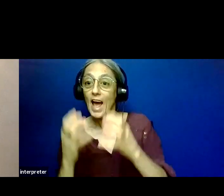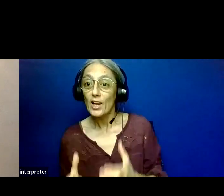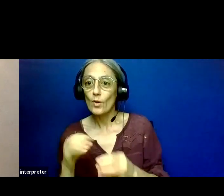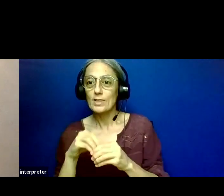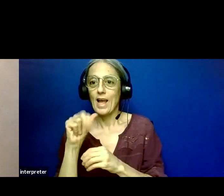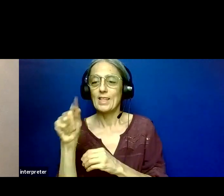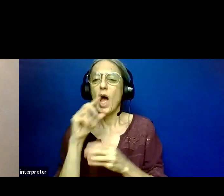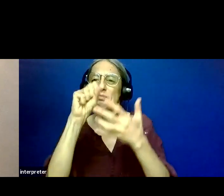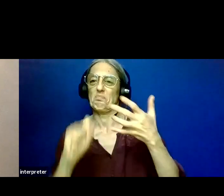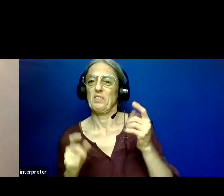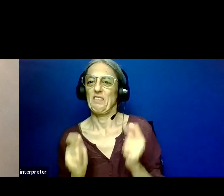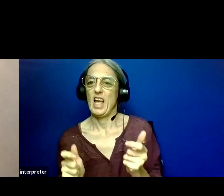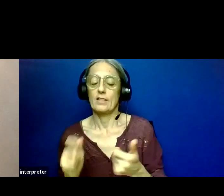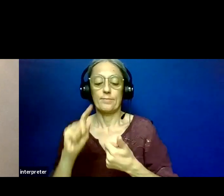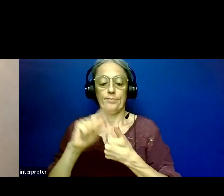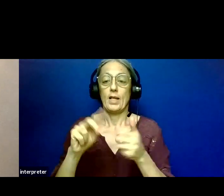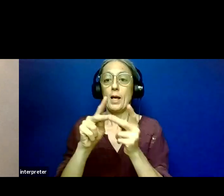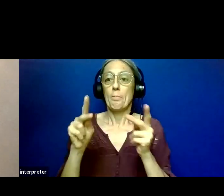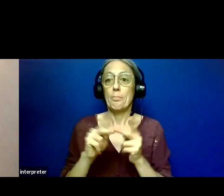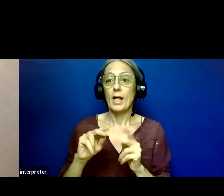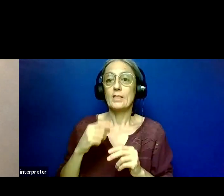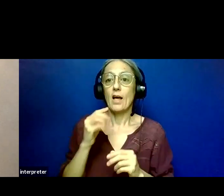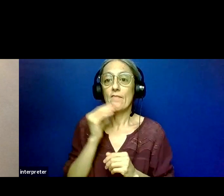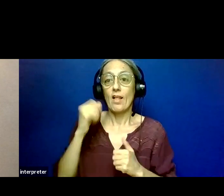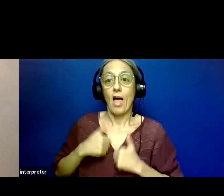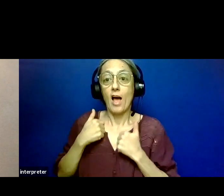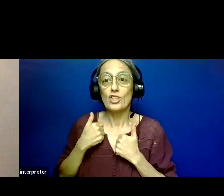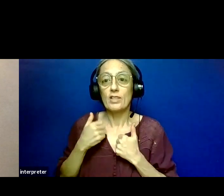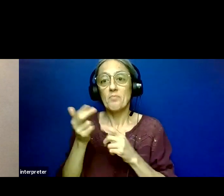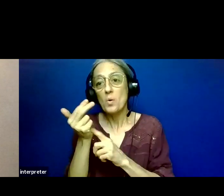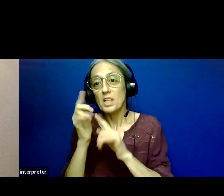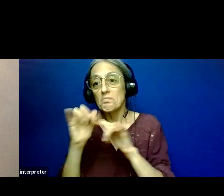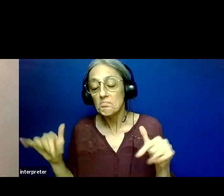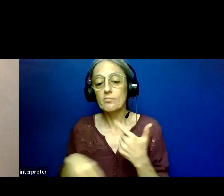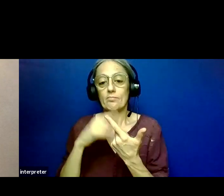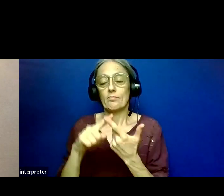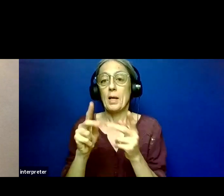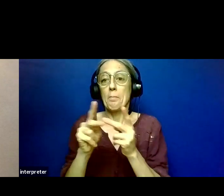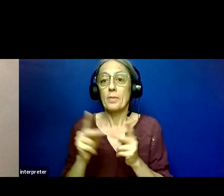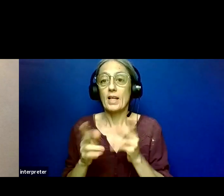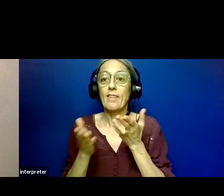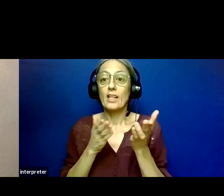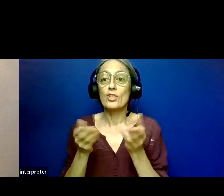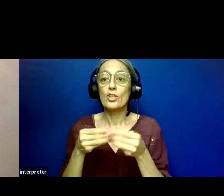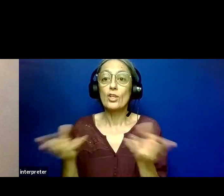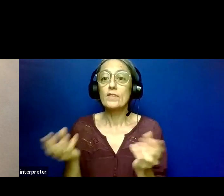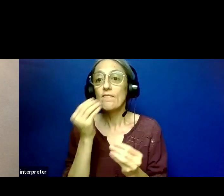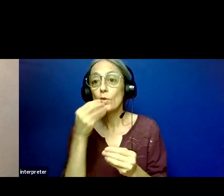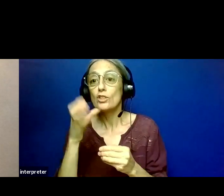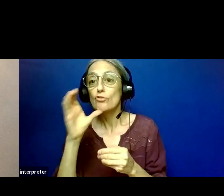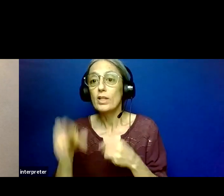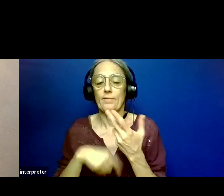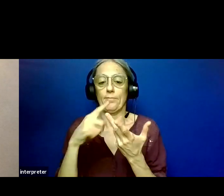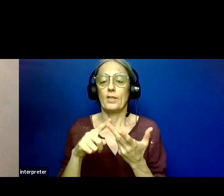quickly. That includes places of lodging, establishments serving food or drink, places of